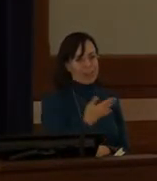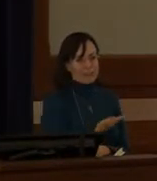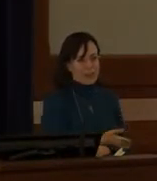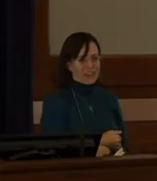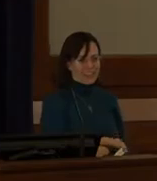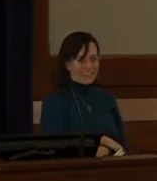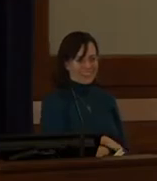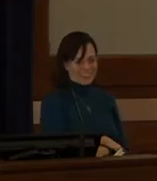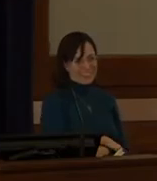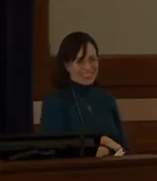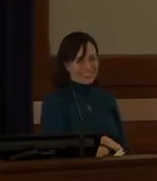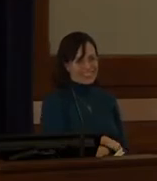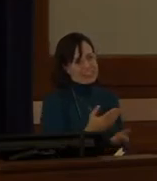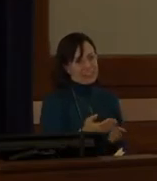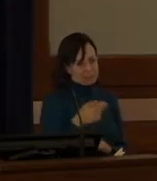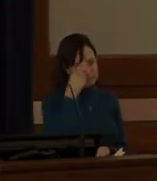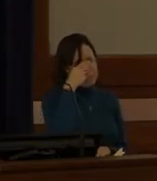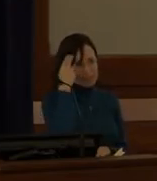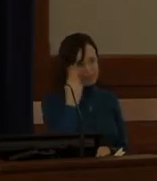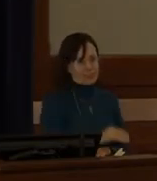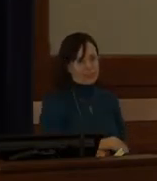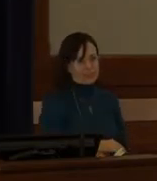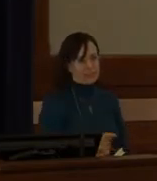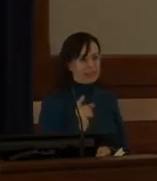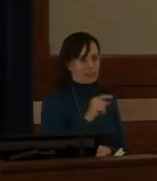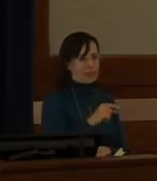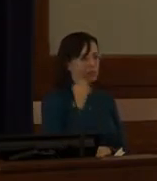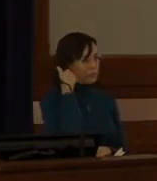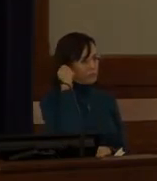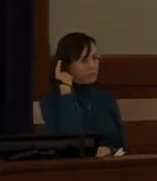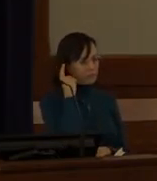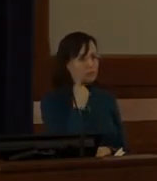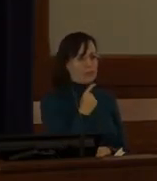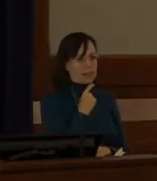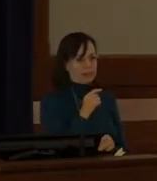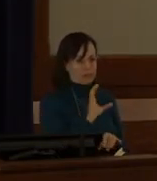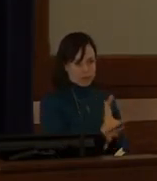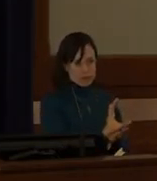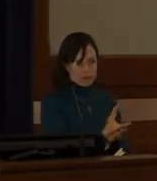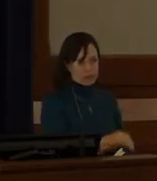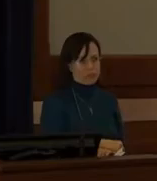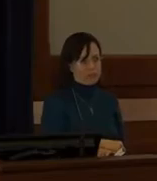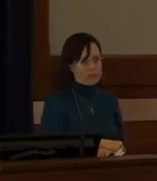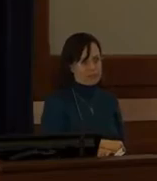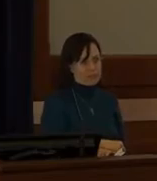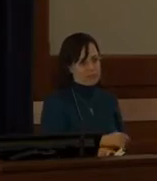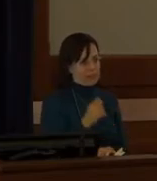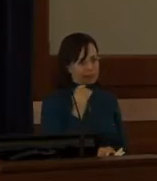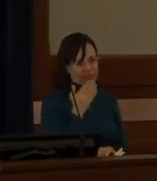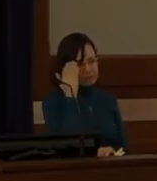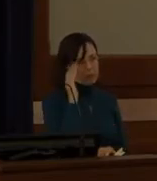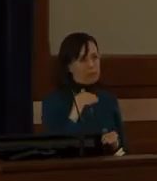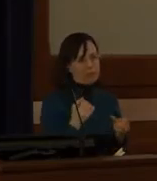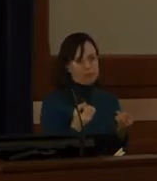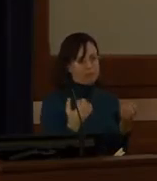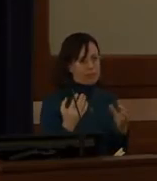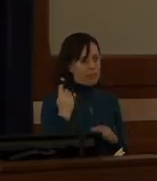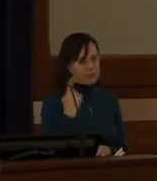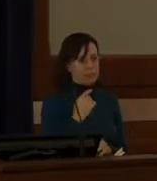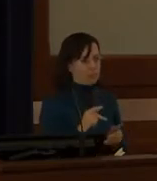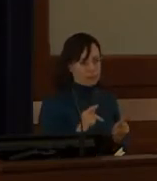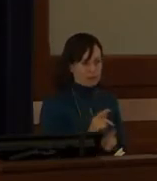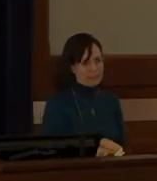I have a deaf daughter, and I'm Catholic, and I go to a deaf church, and I know